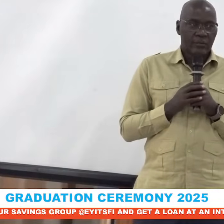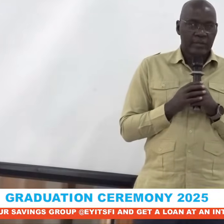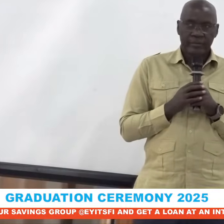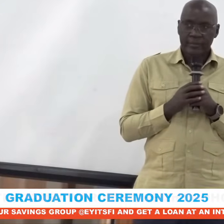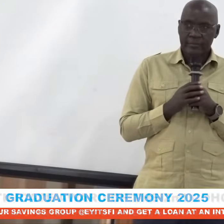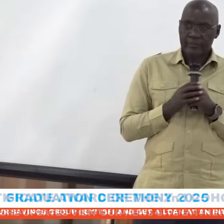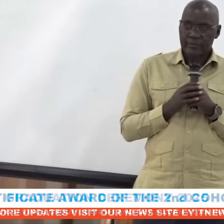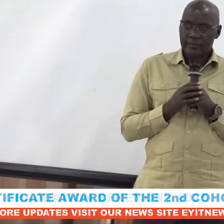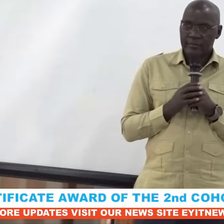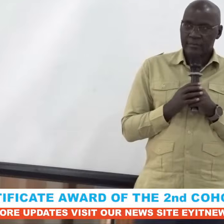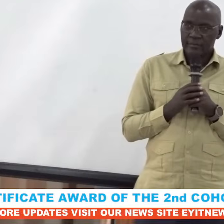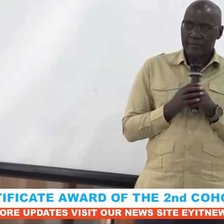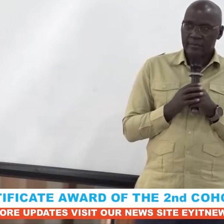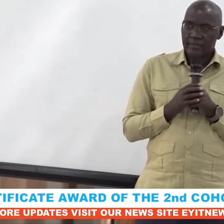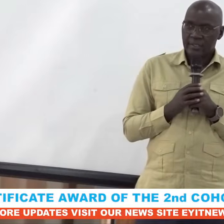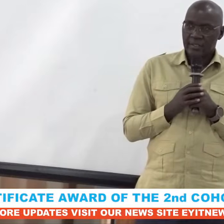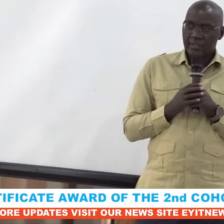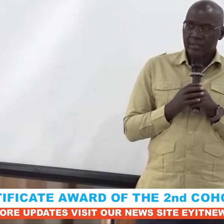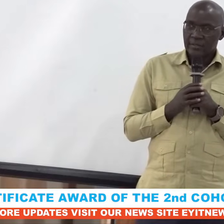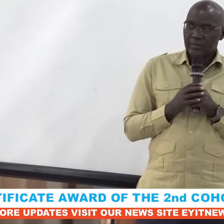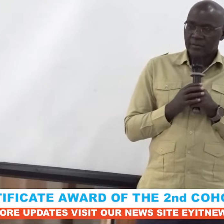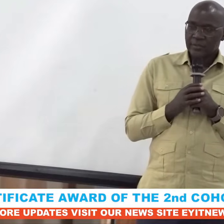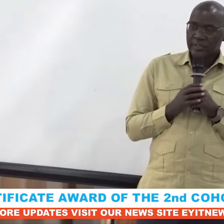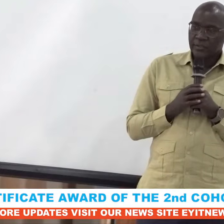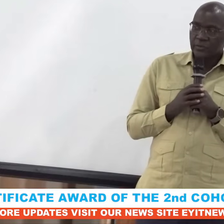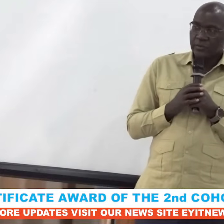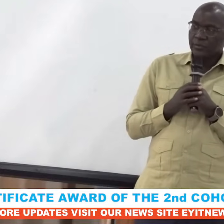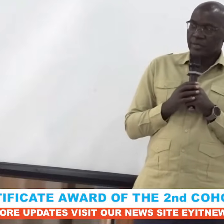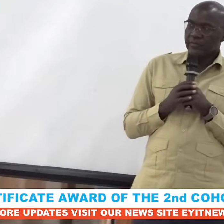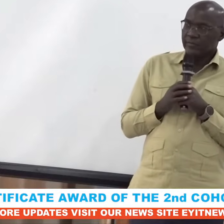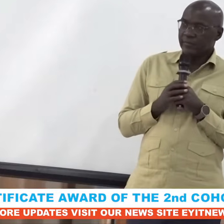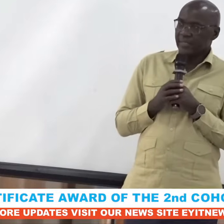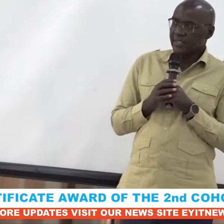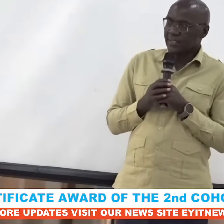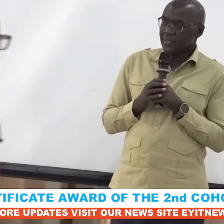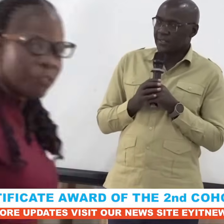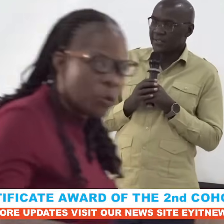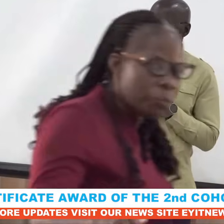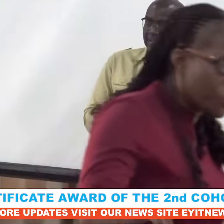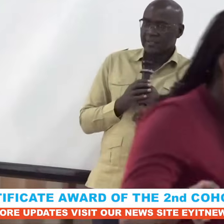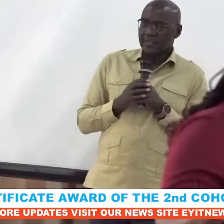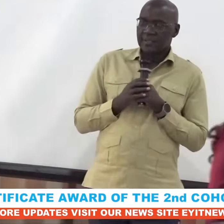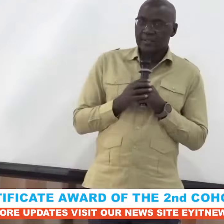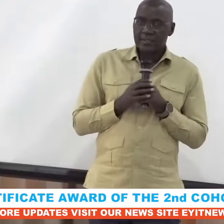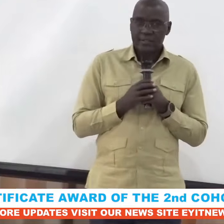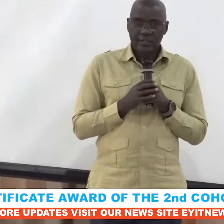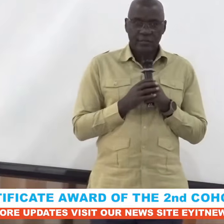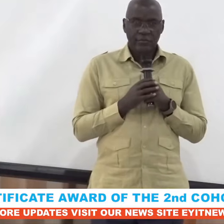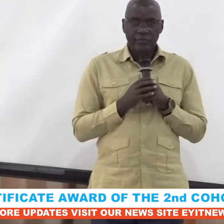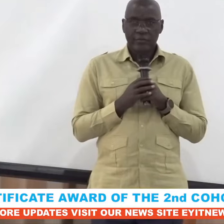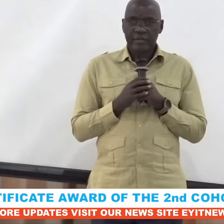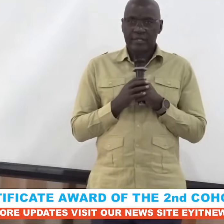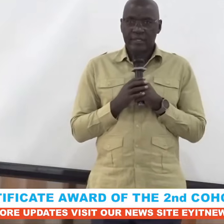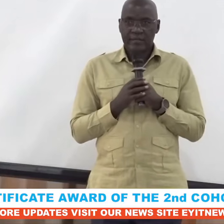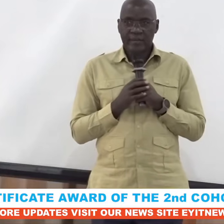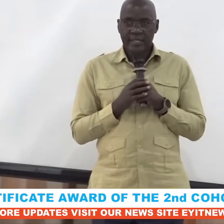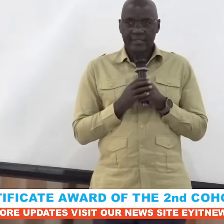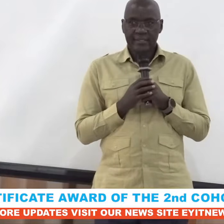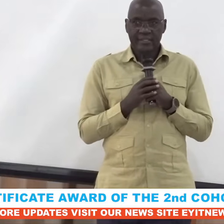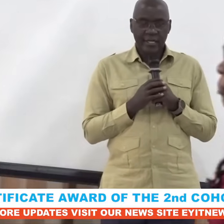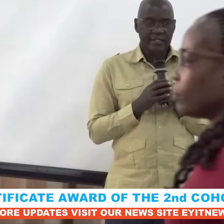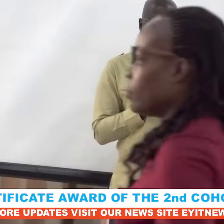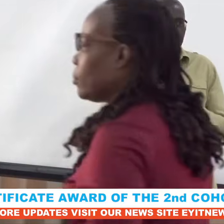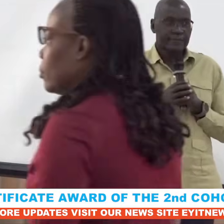We are grateful. We thank you on behalf of MUST. Thank you for making